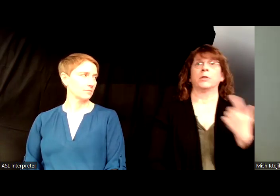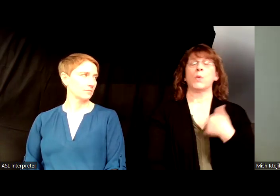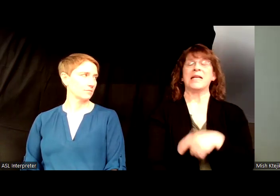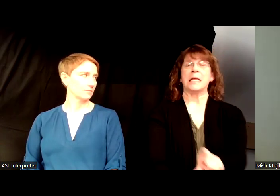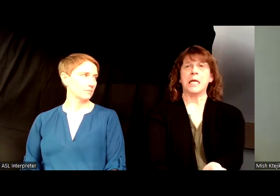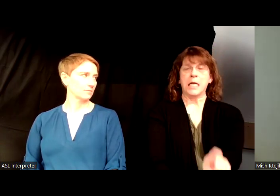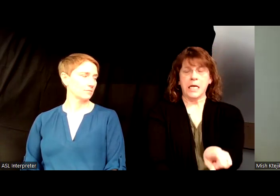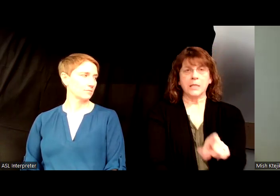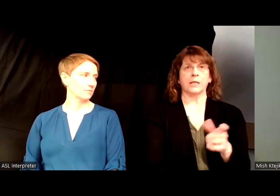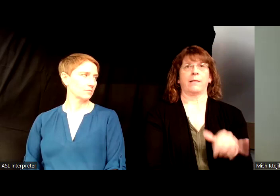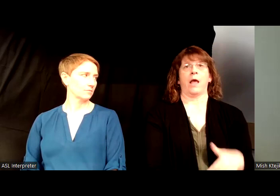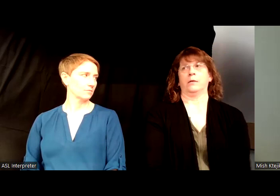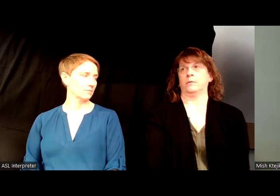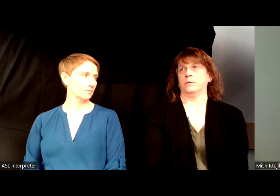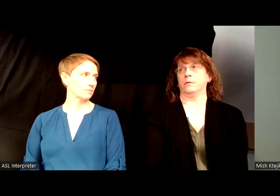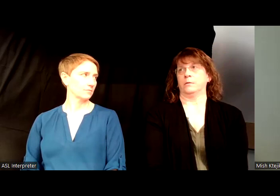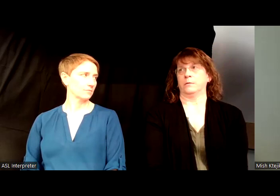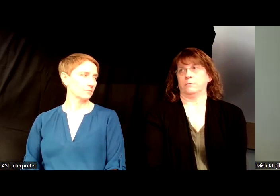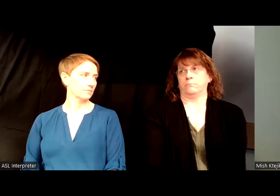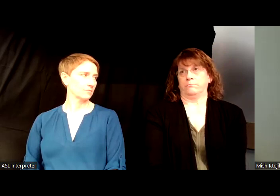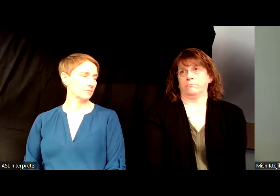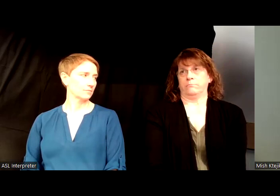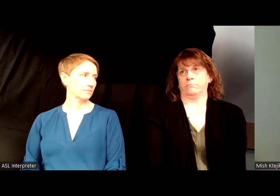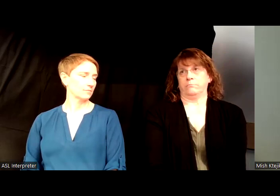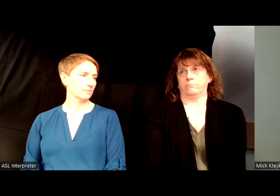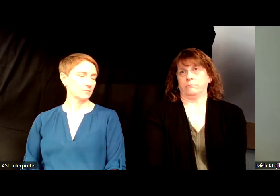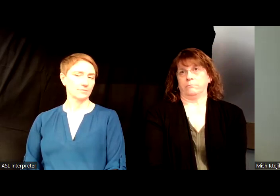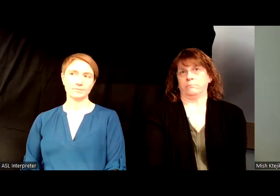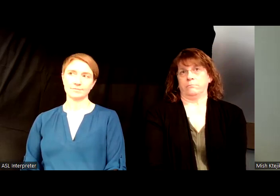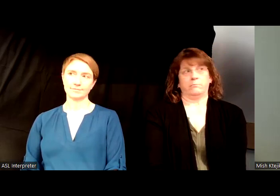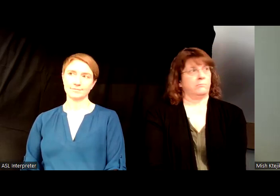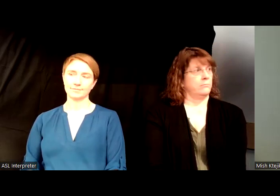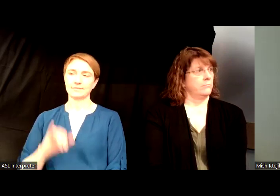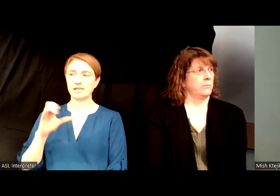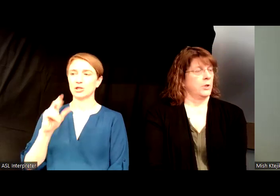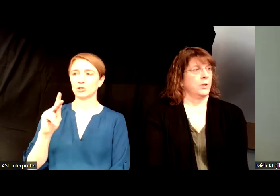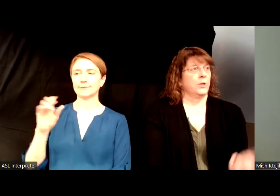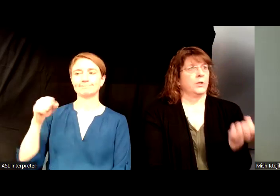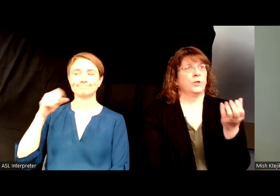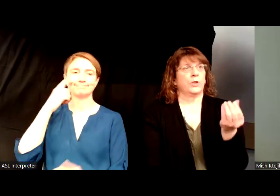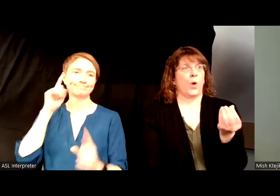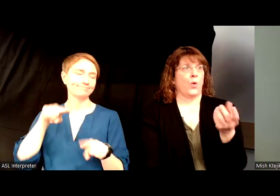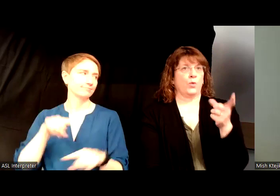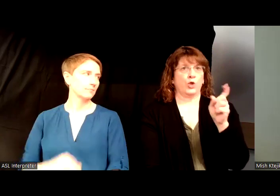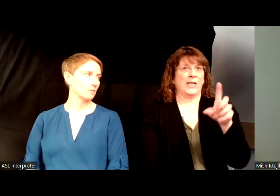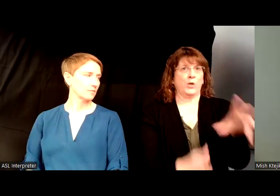legal, or educational, that would be great because we have a dire need. This is Jack, I agree.